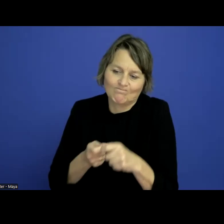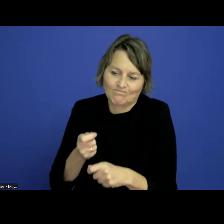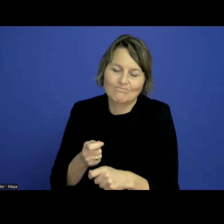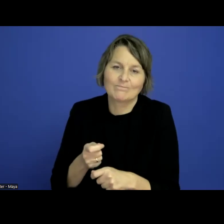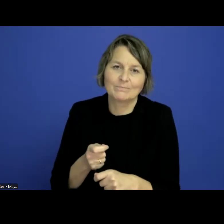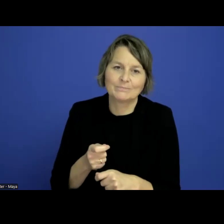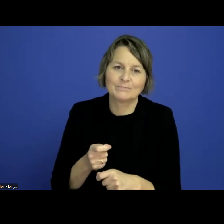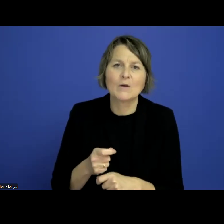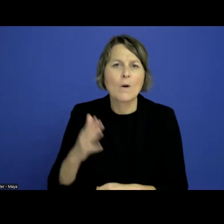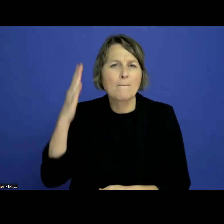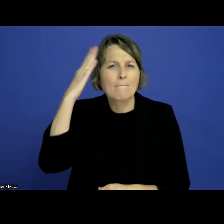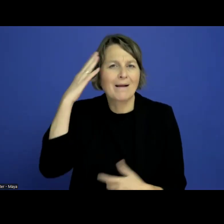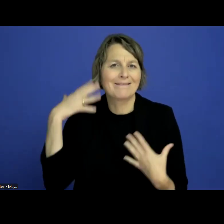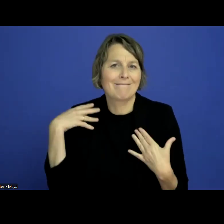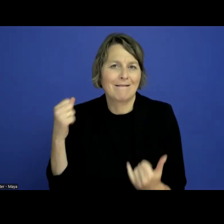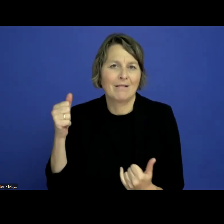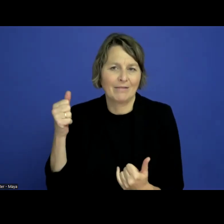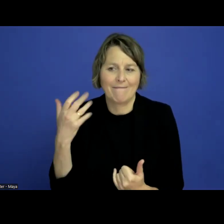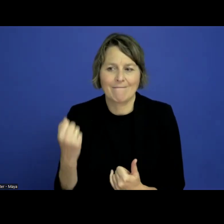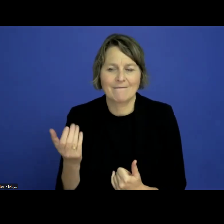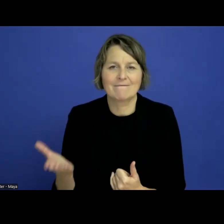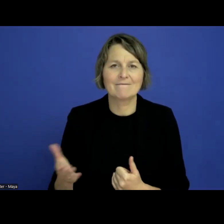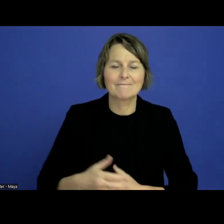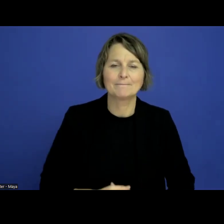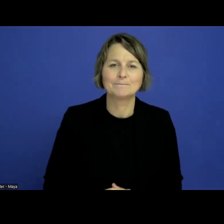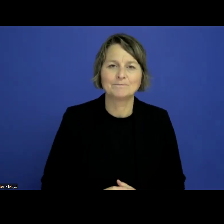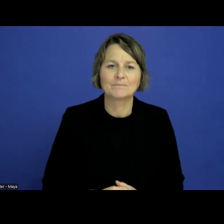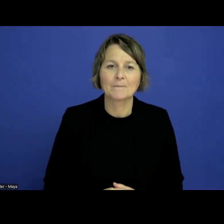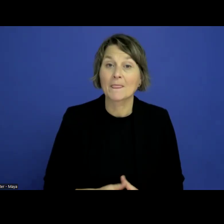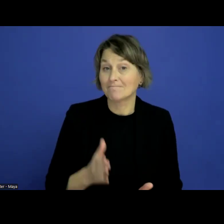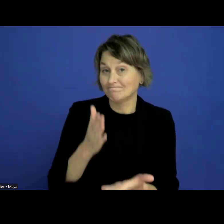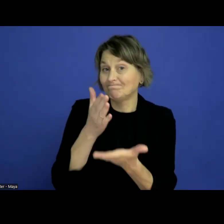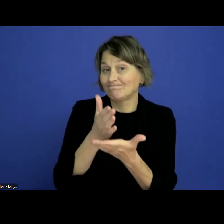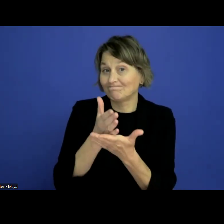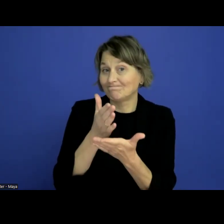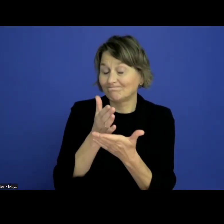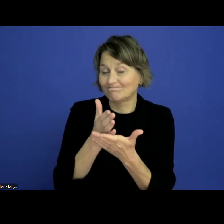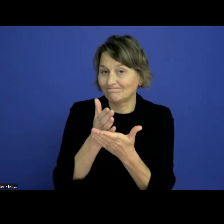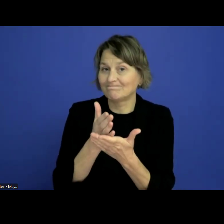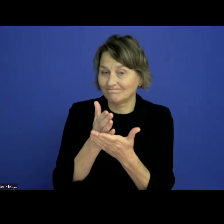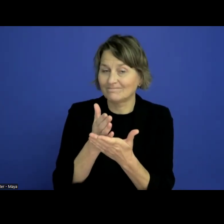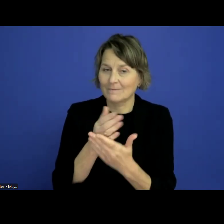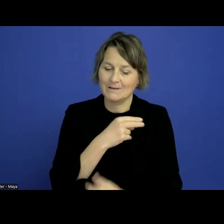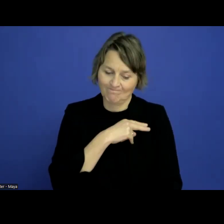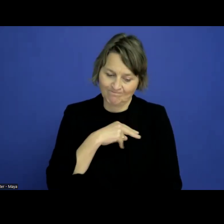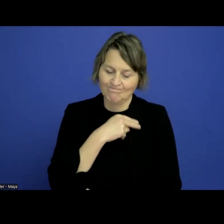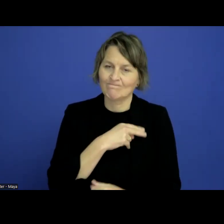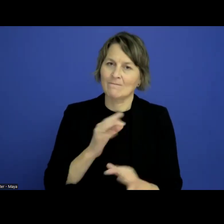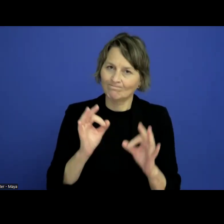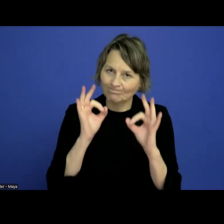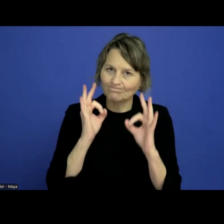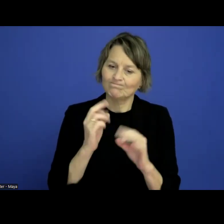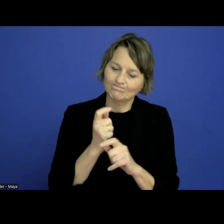mental health condition. So indeed, to come back on our commitment on care, and especially for people